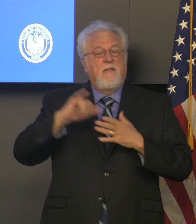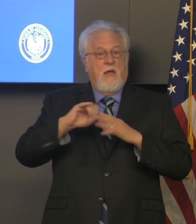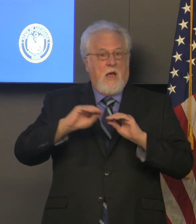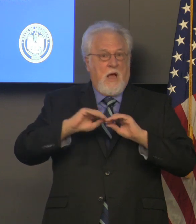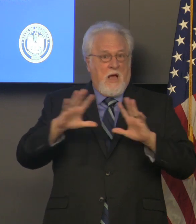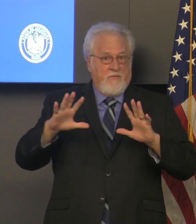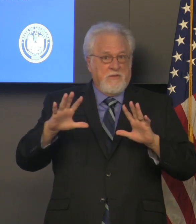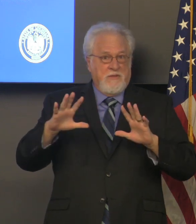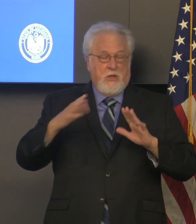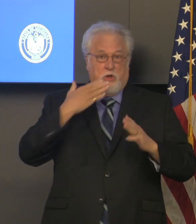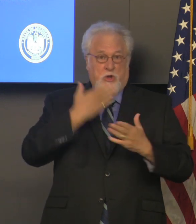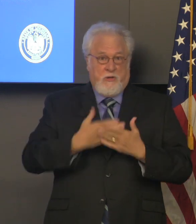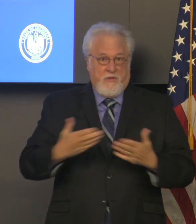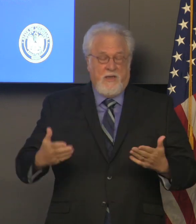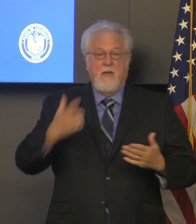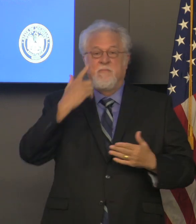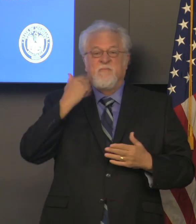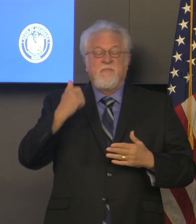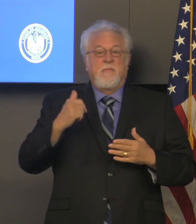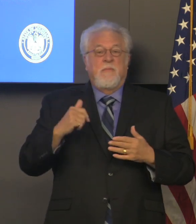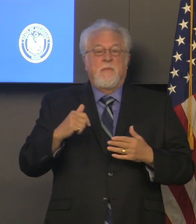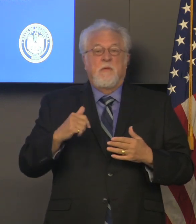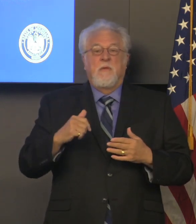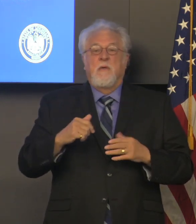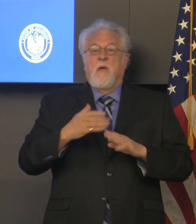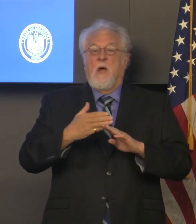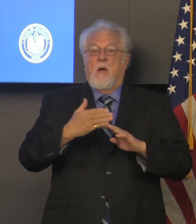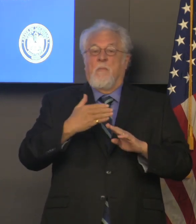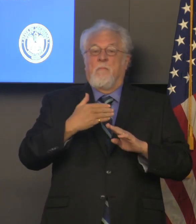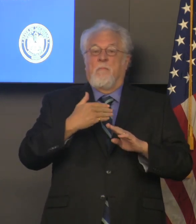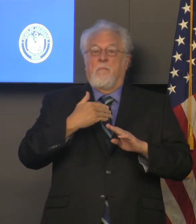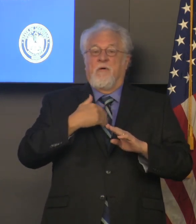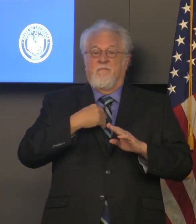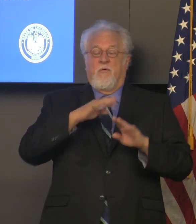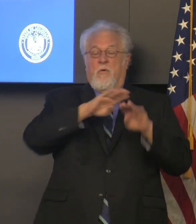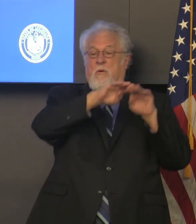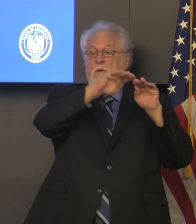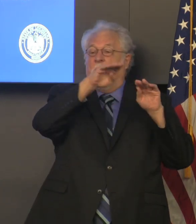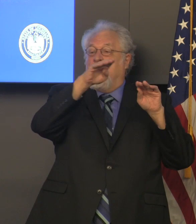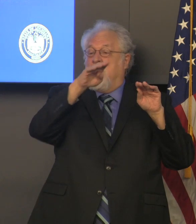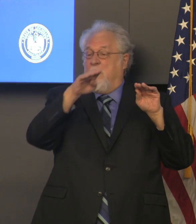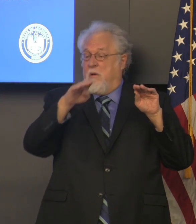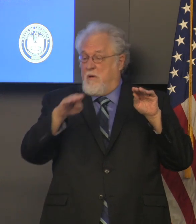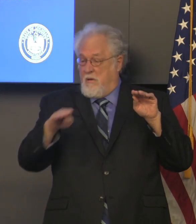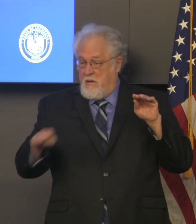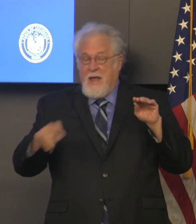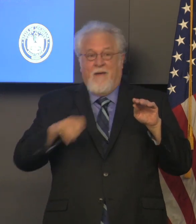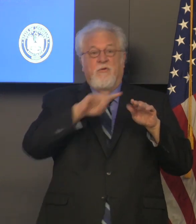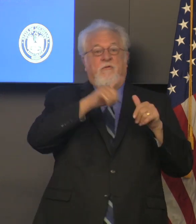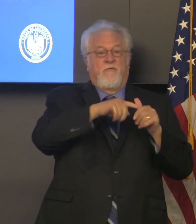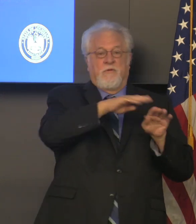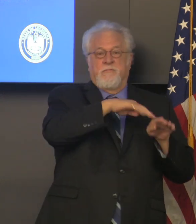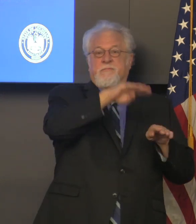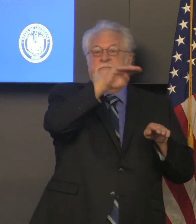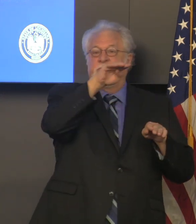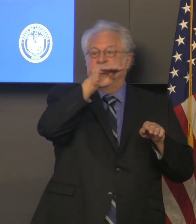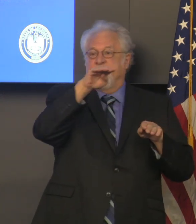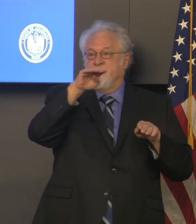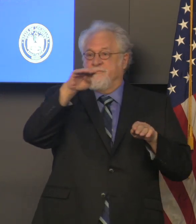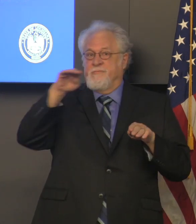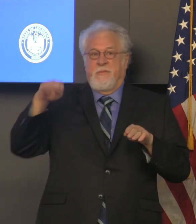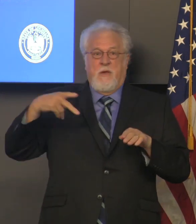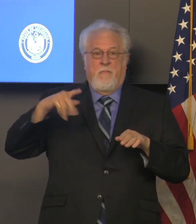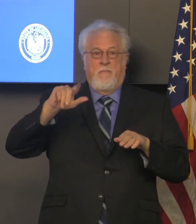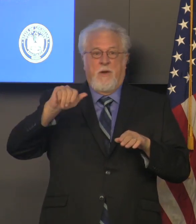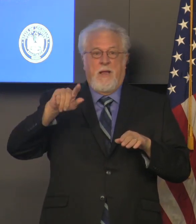obviously a good thing, because I think before they're going to come down in a sustained way, they're going to have to first plateau, but